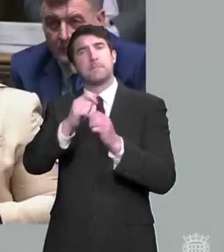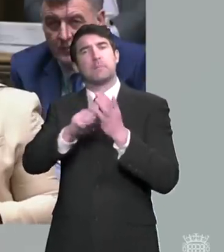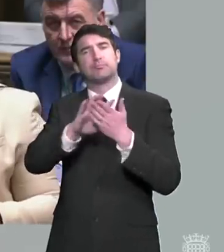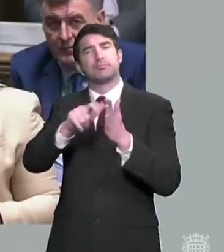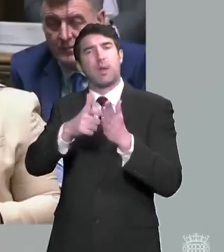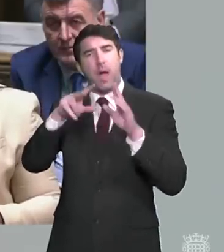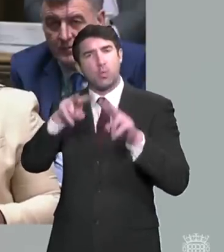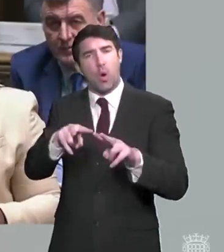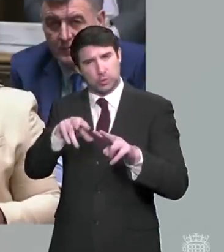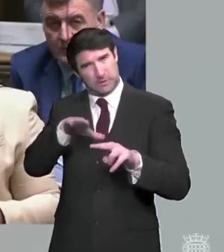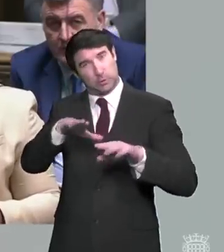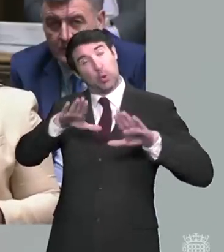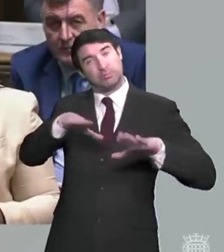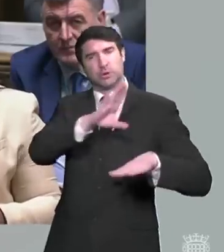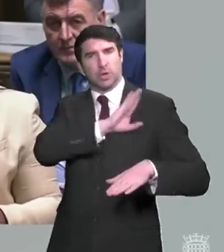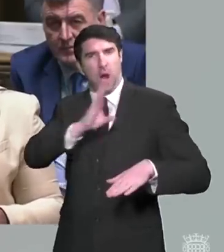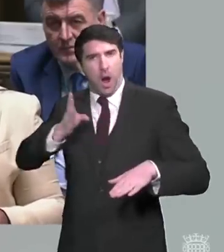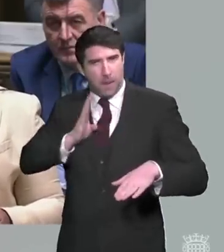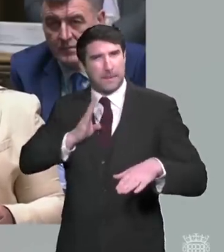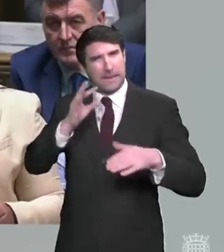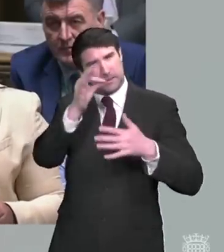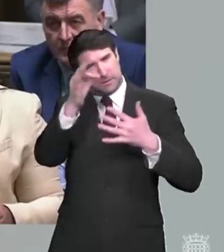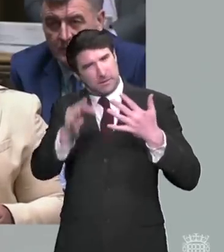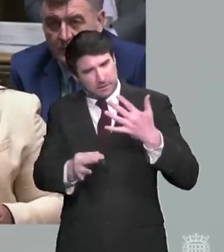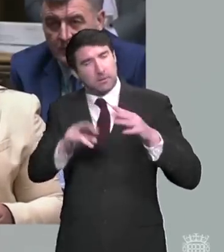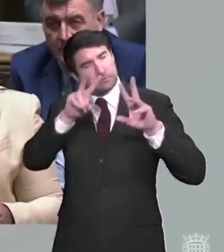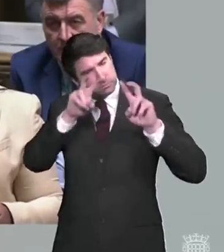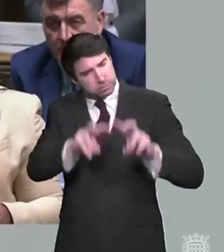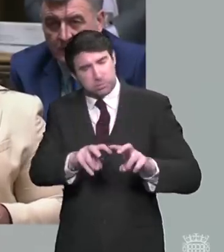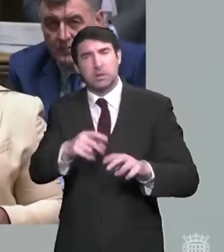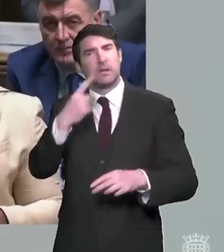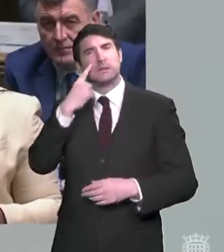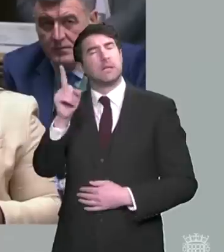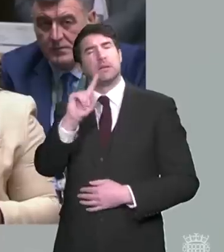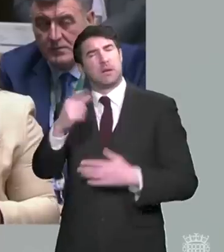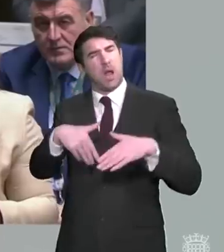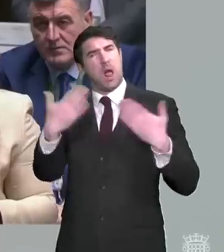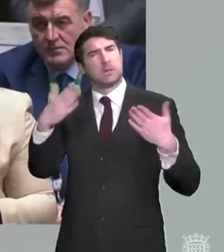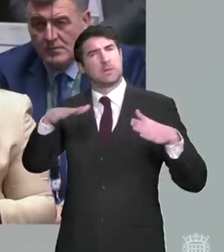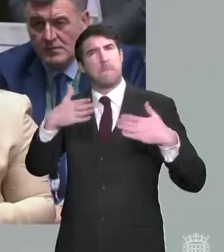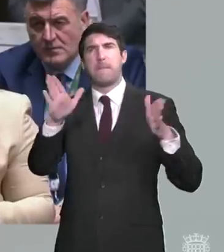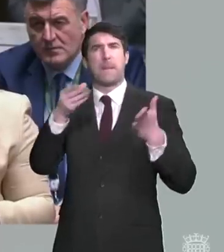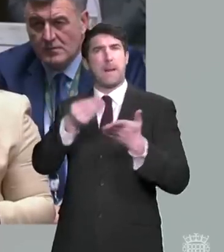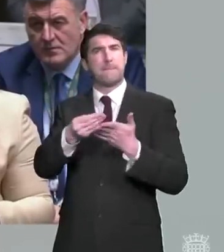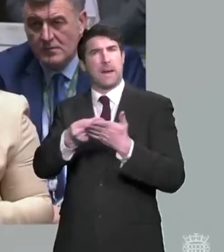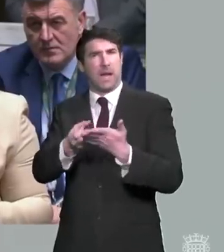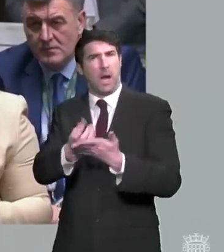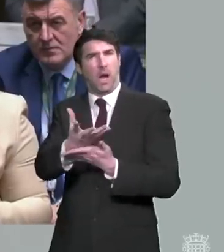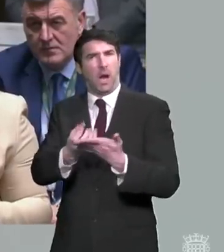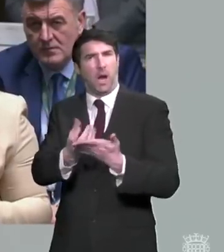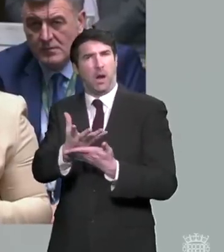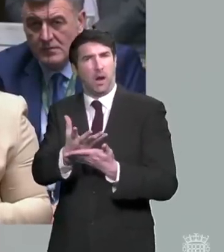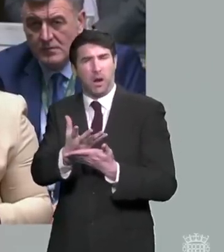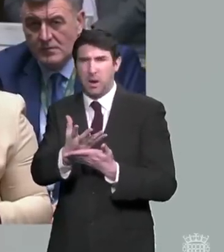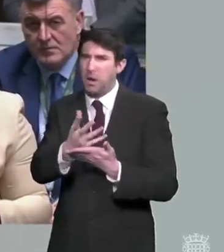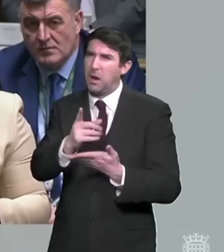Rapid Response Unit and the British Army's 77th Brigade. We're seeing huge swathes of public money being spent recording political dissent on